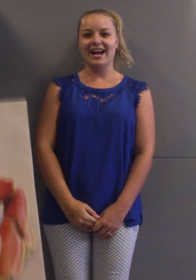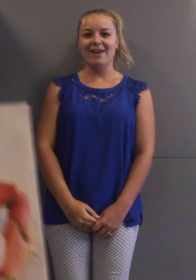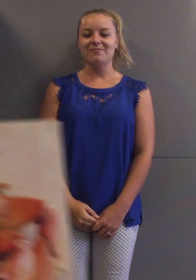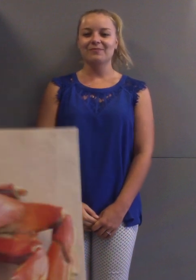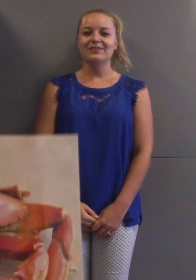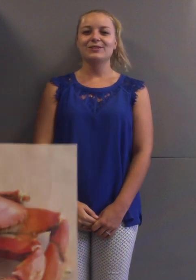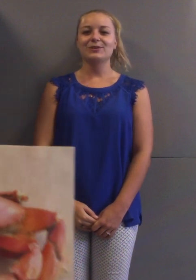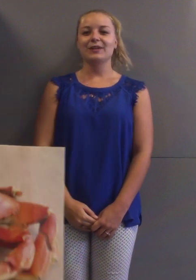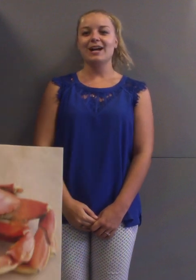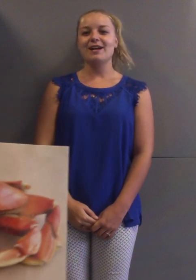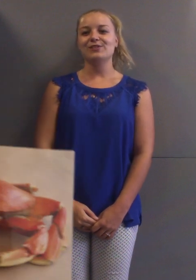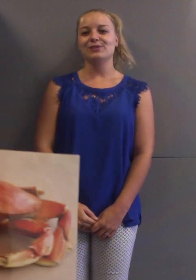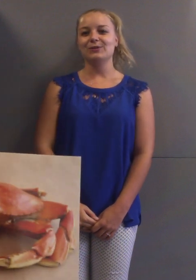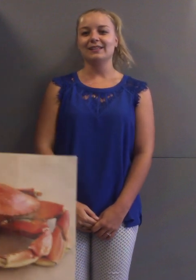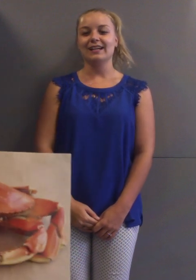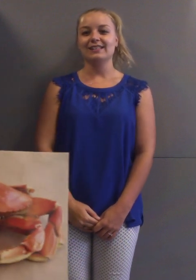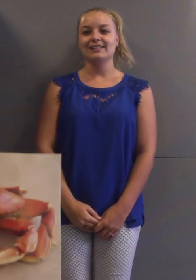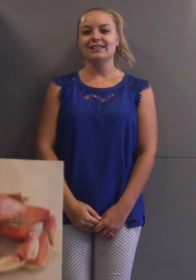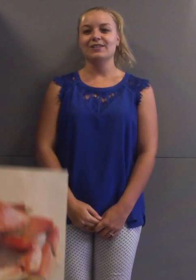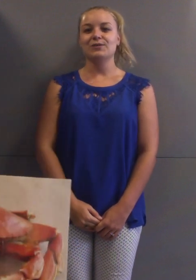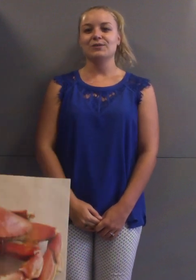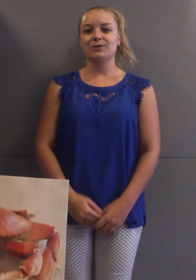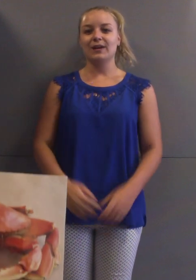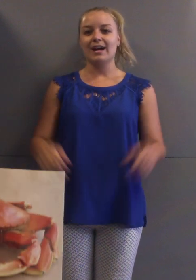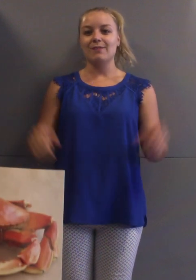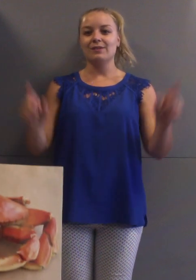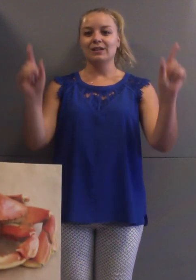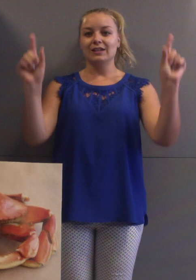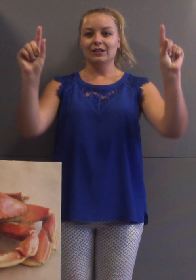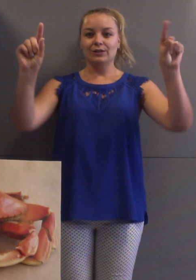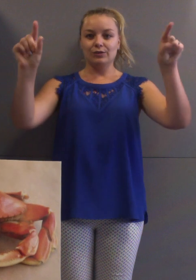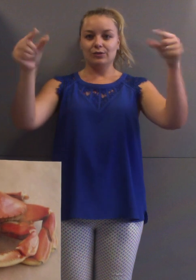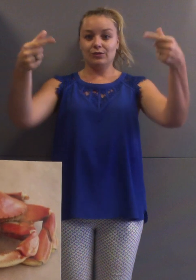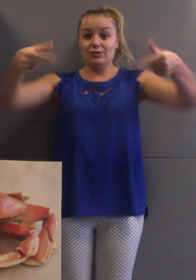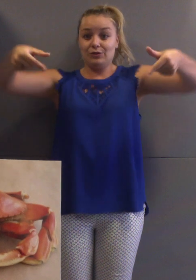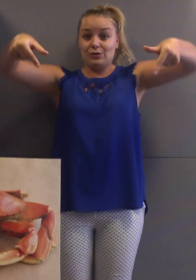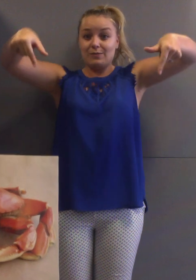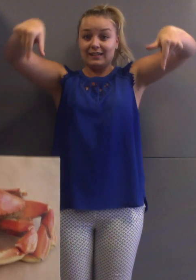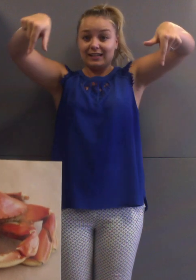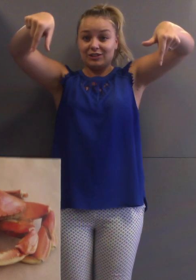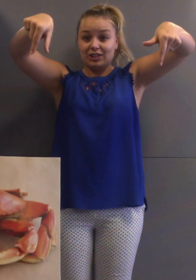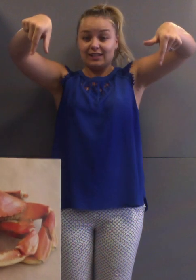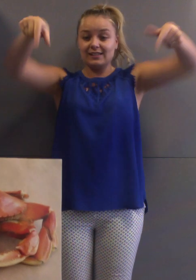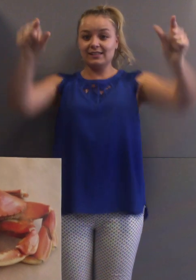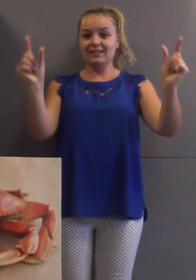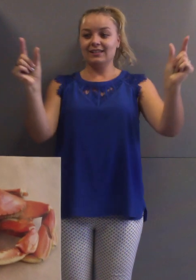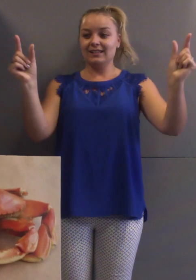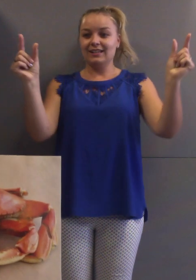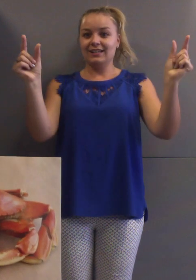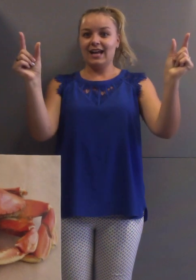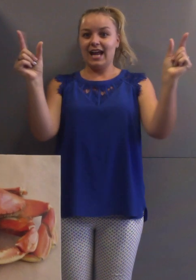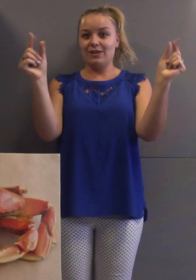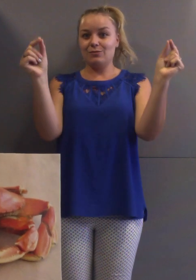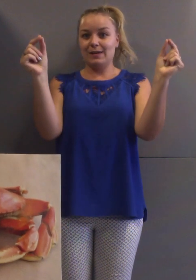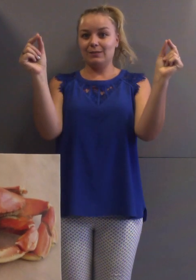crab. So crab has two signs. Crab. You make like G's and you make the